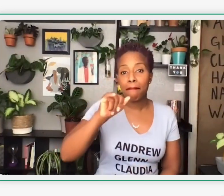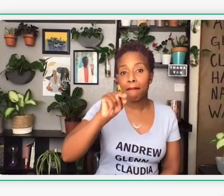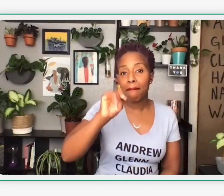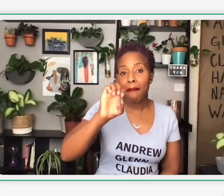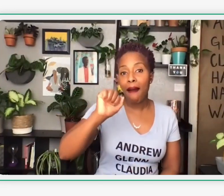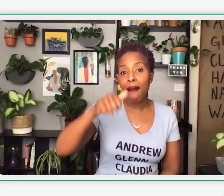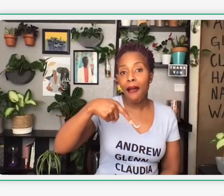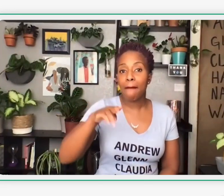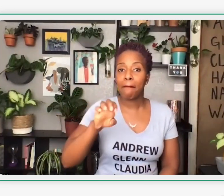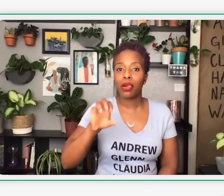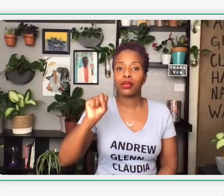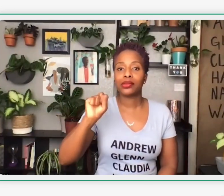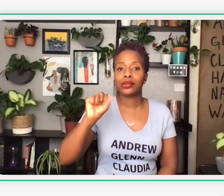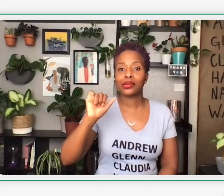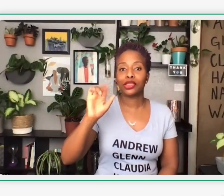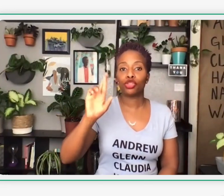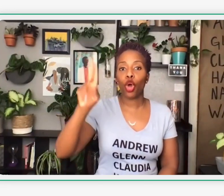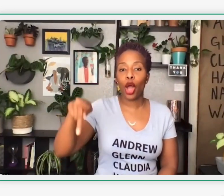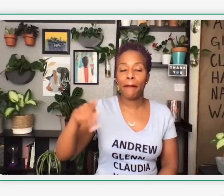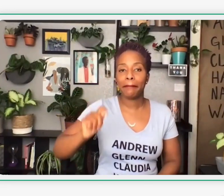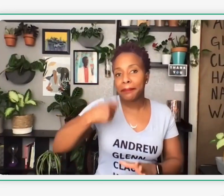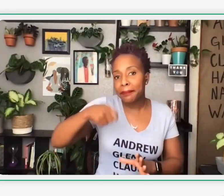elderberry, ginger, pineapple syrup,